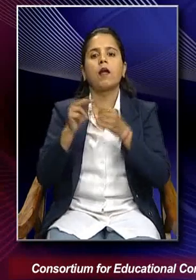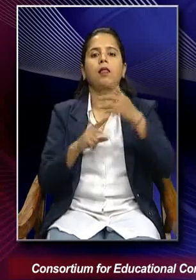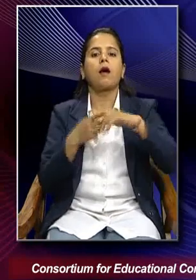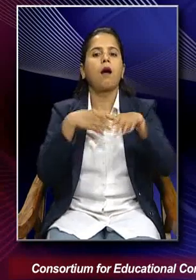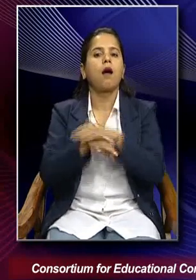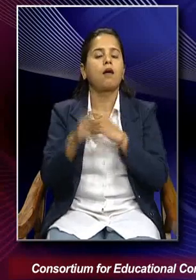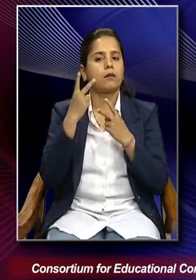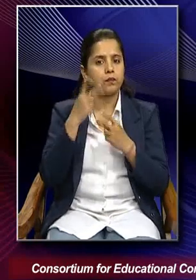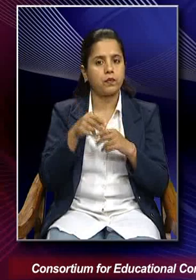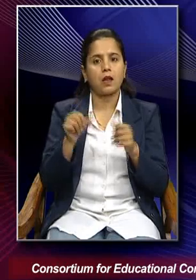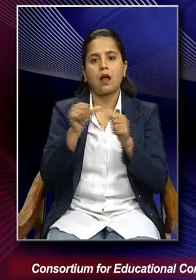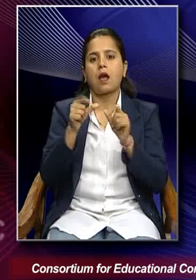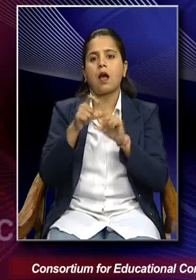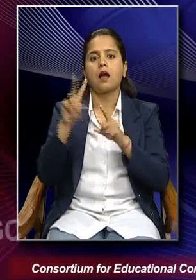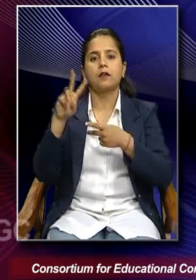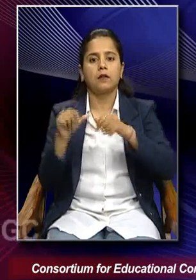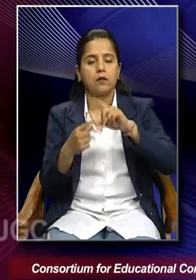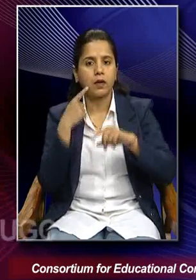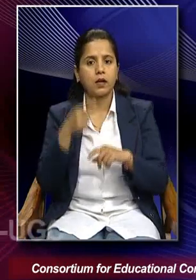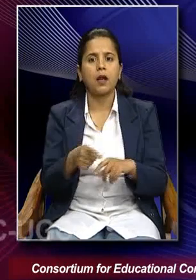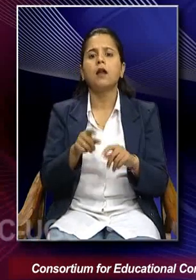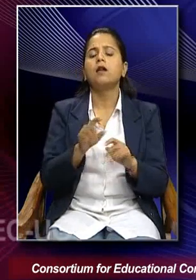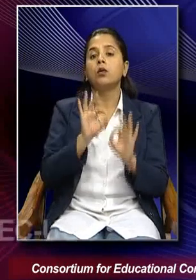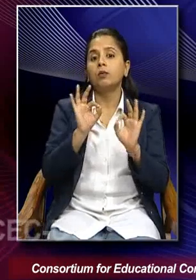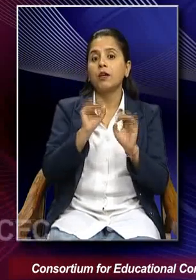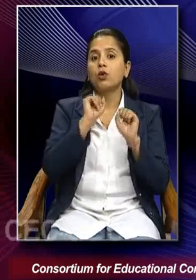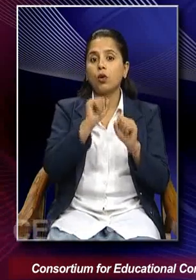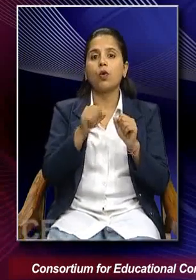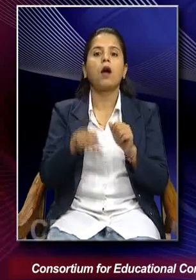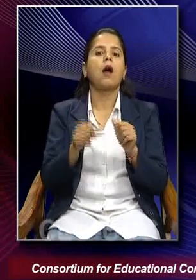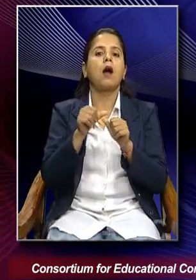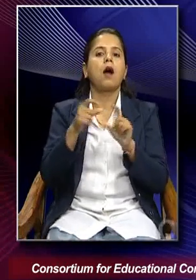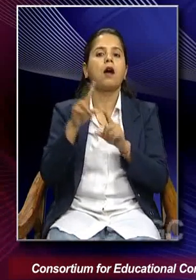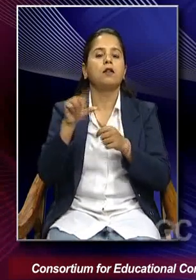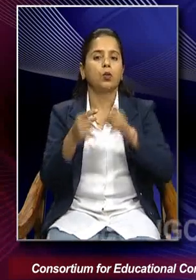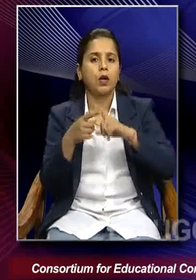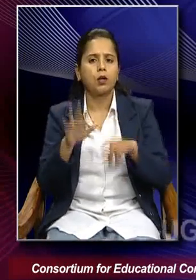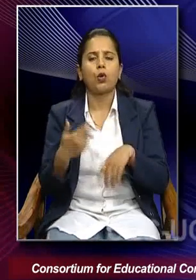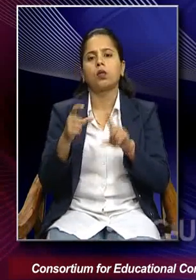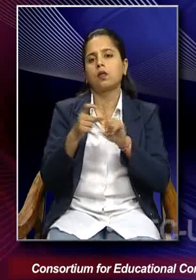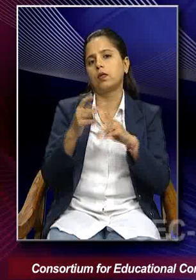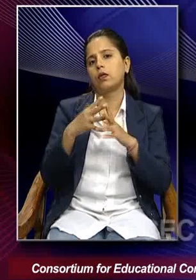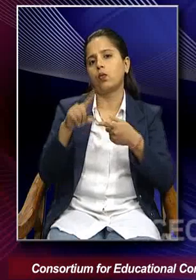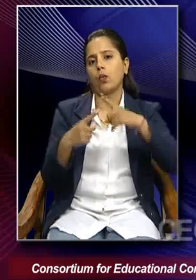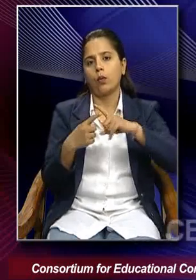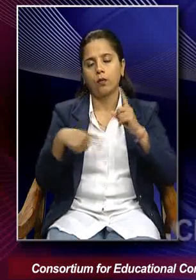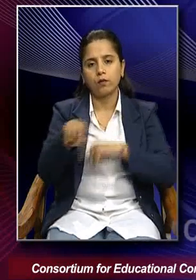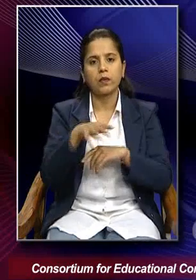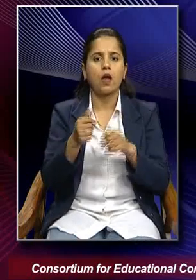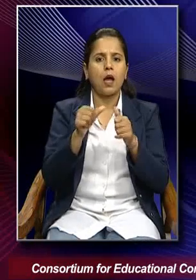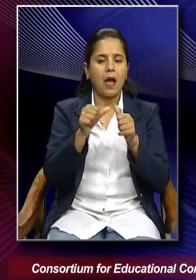as Advait Vedanta or Vishisht Advait or Dvaitvad or Dvait